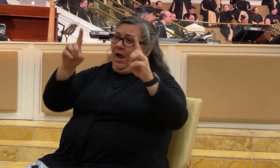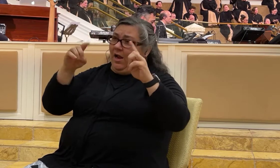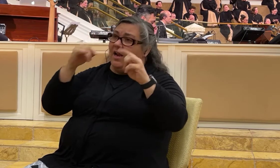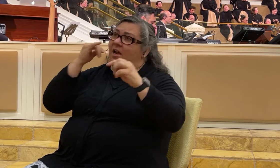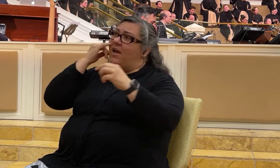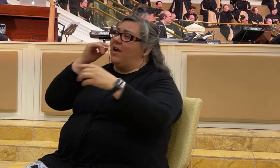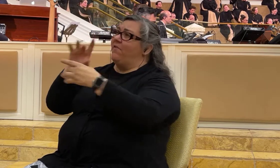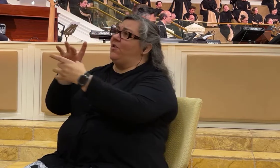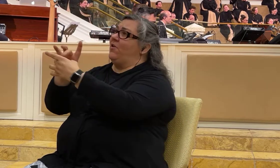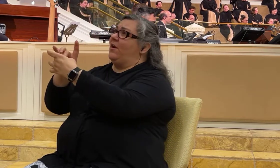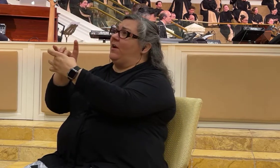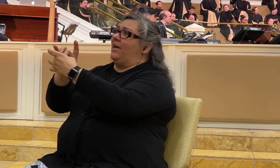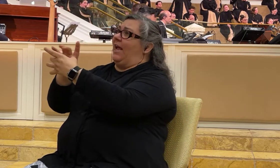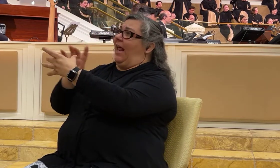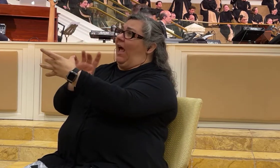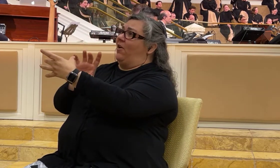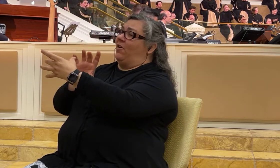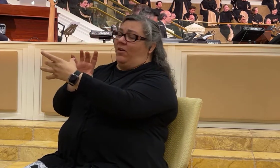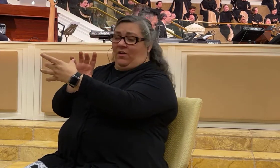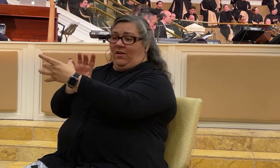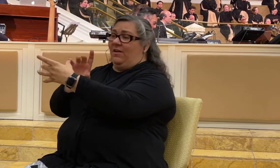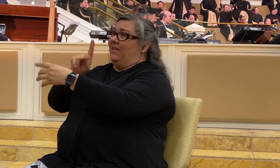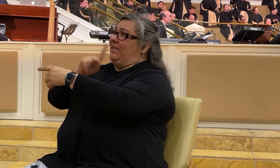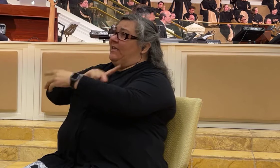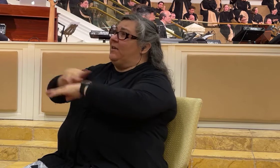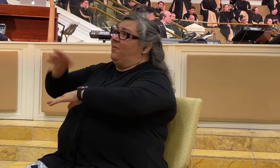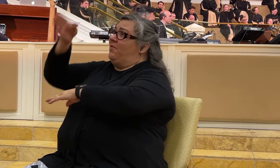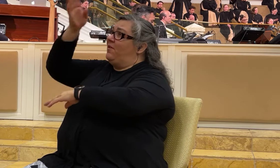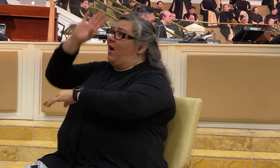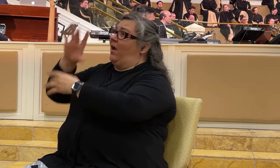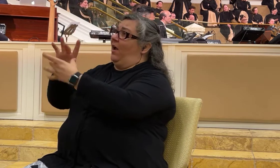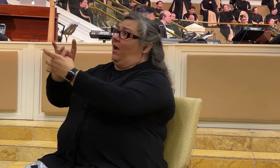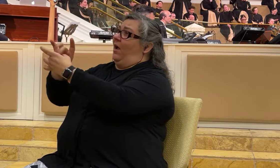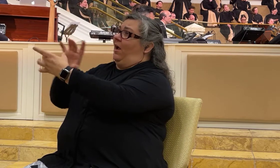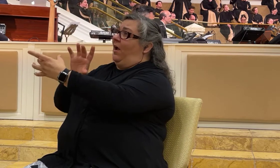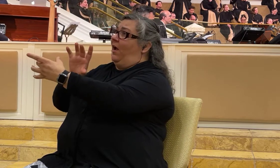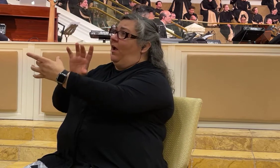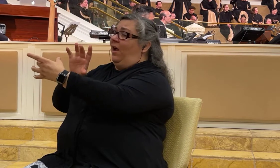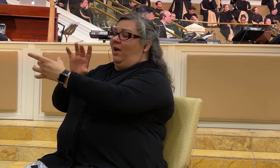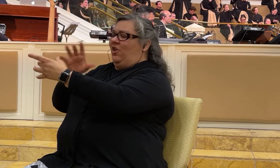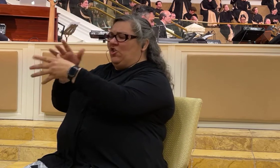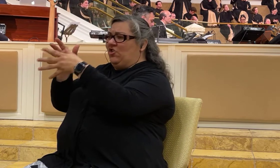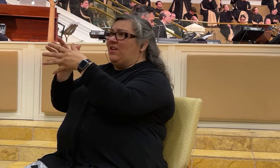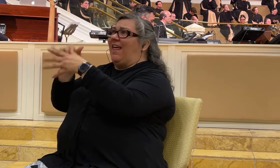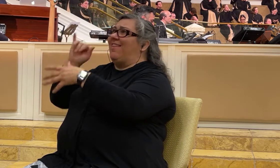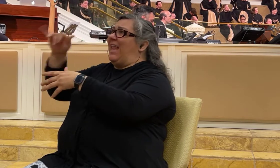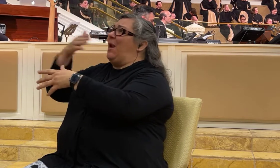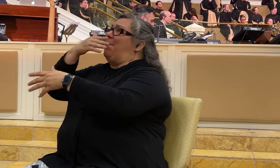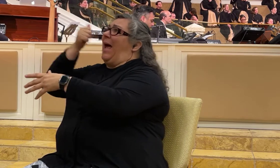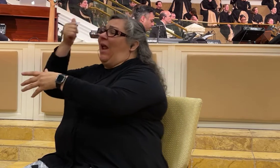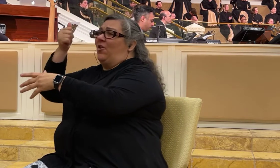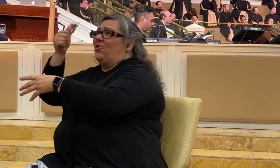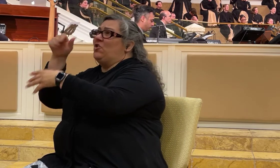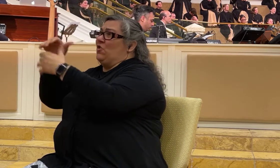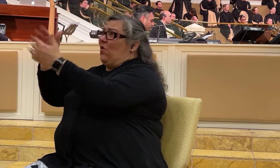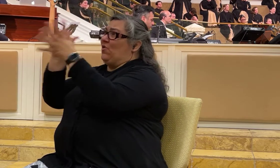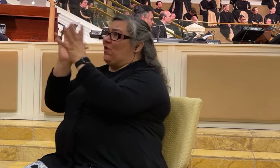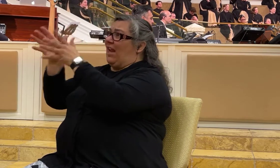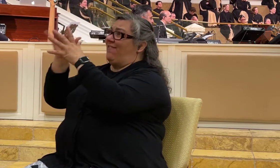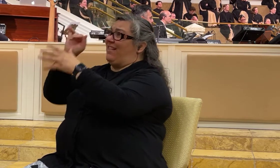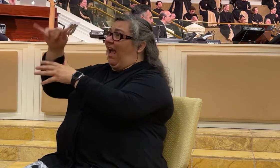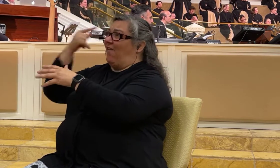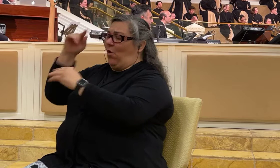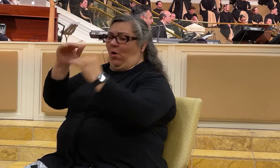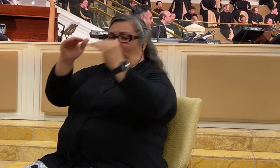of the construct of where you fit in the kingdom of God, you left the better for the lesser. You lost